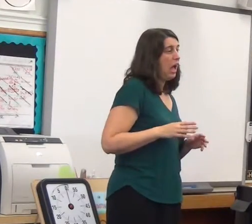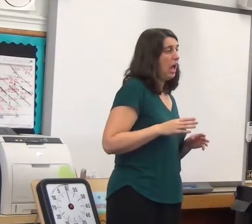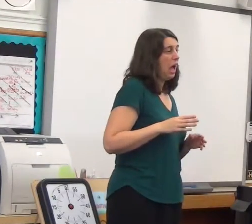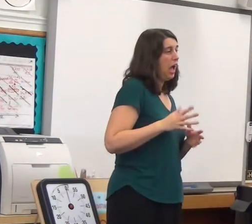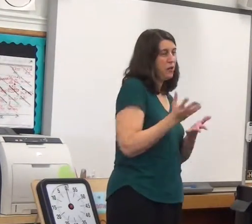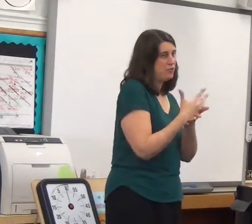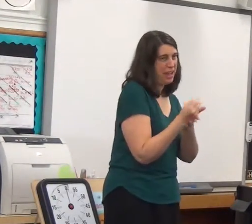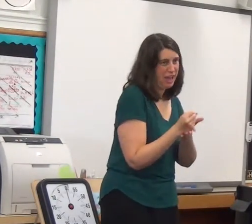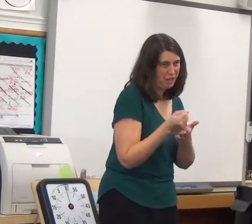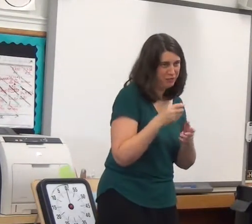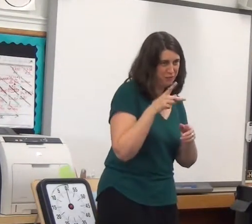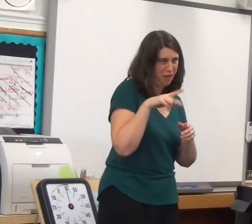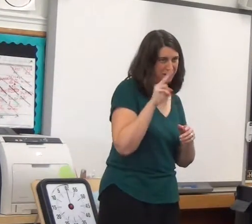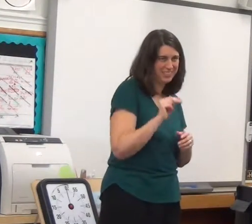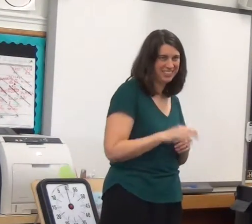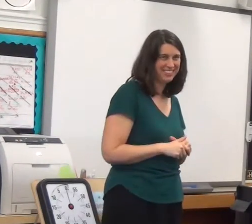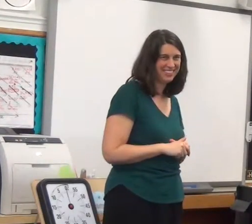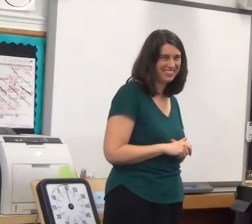I'm out. All right.